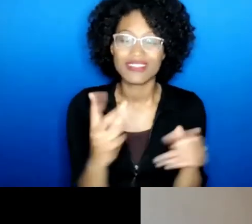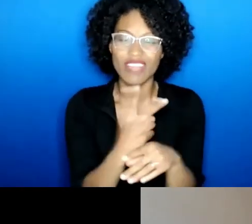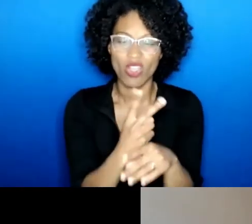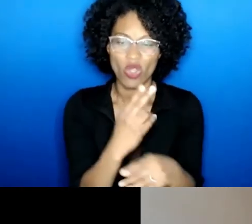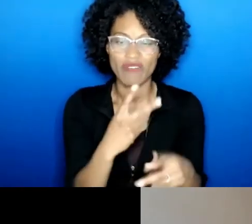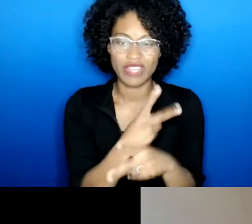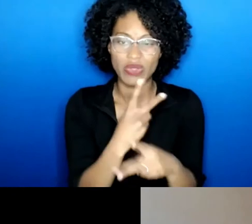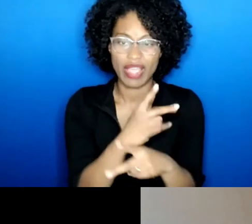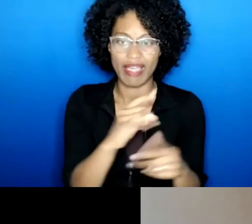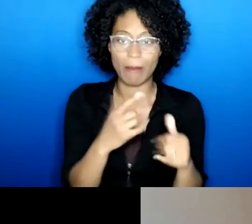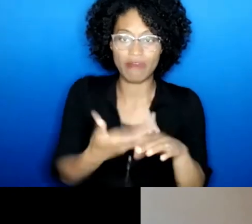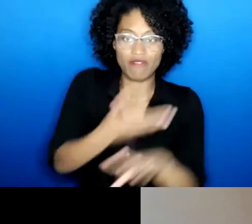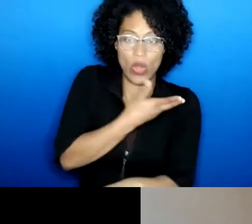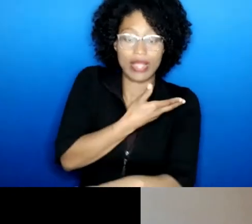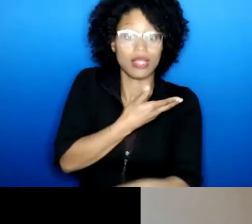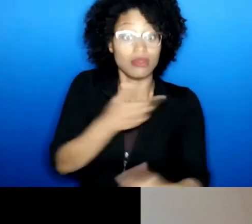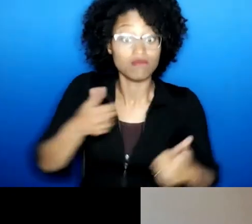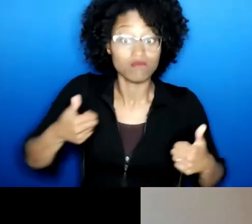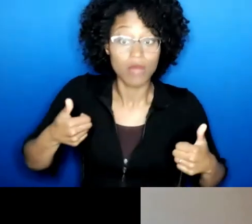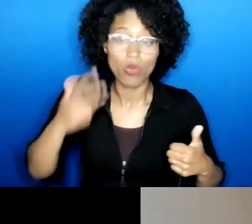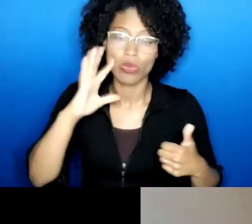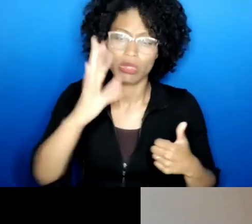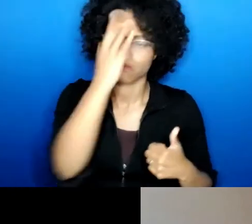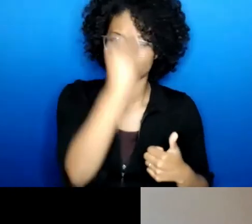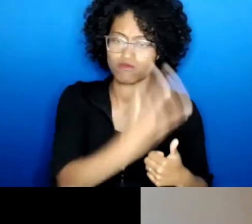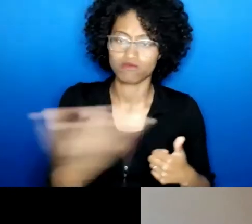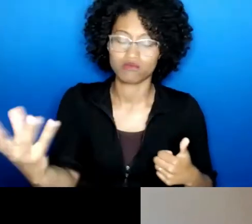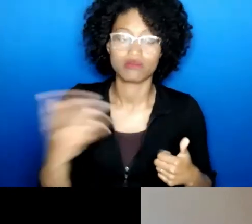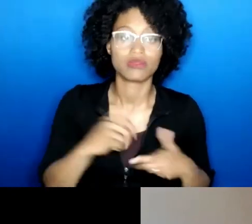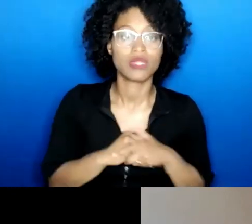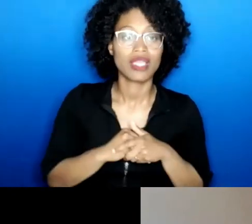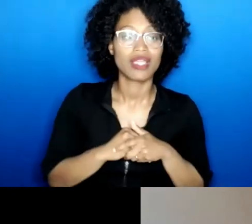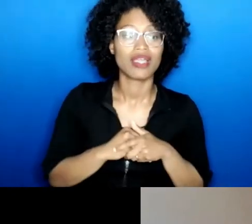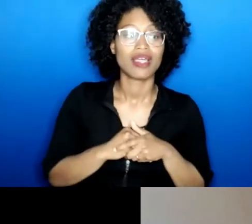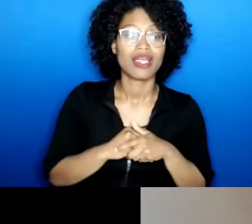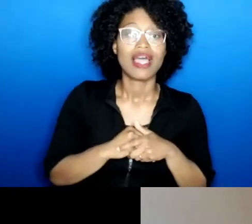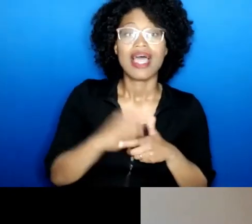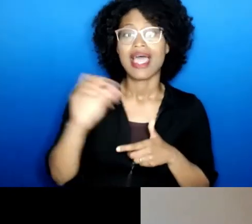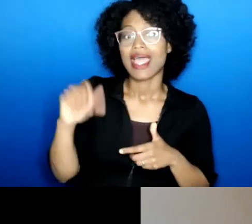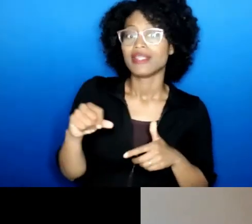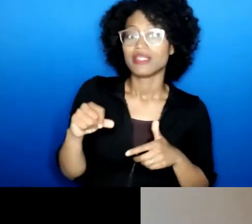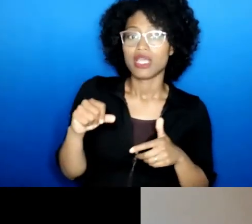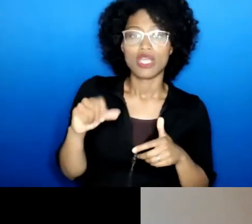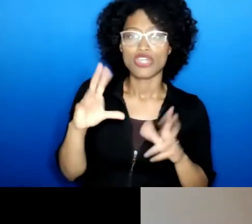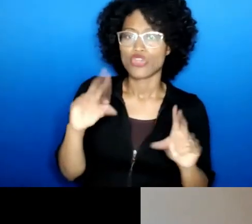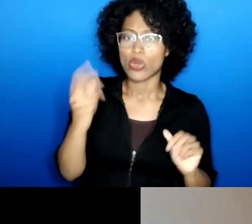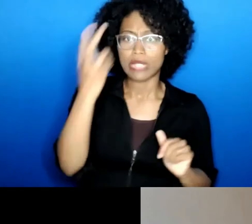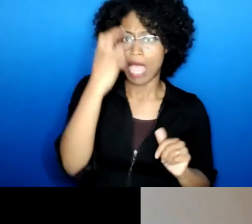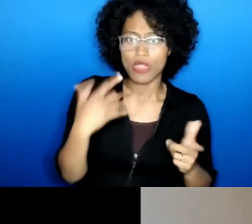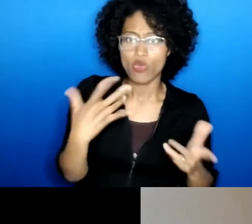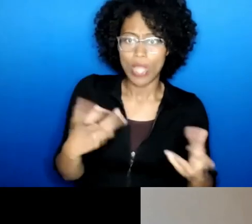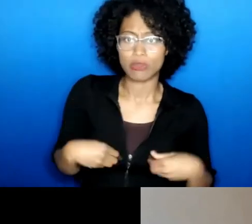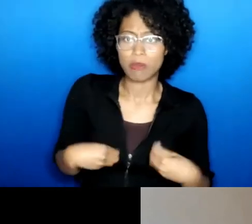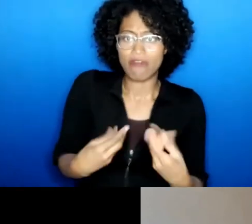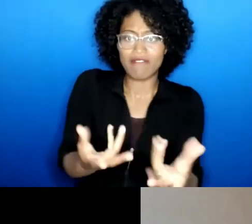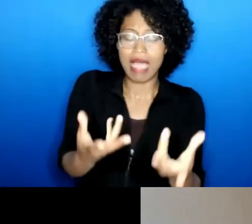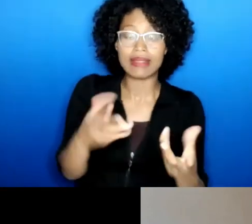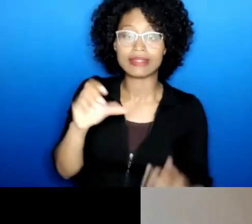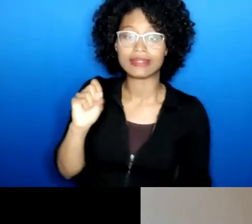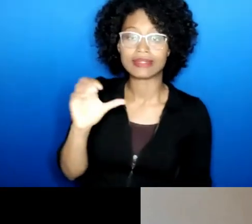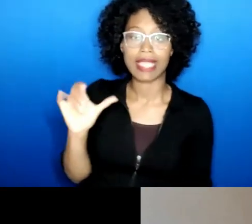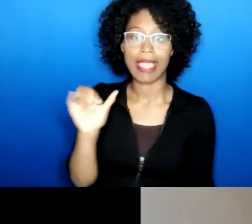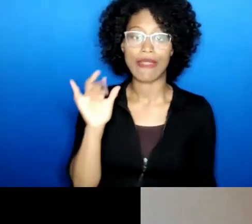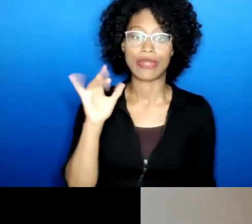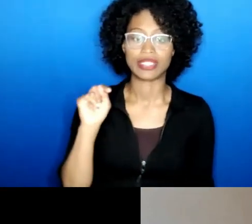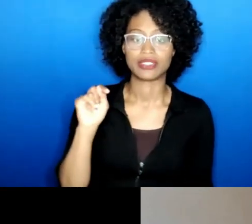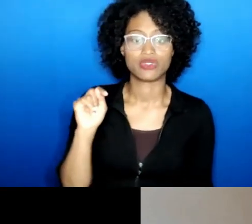And no though about it, that is what we want to be able to offer to you. And Scarrett's really been working